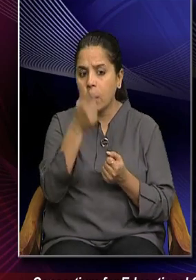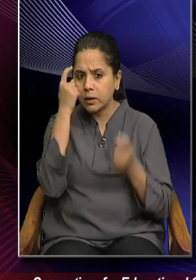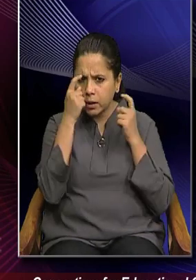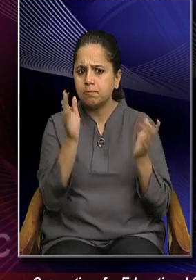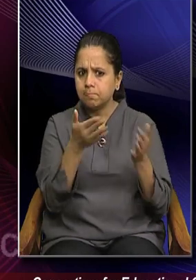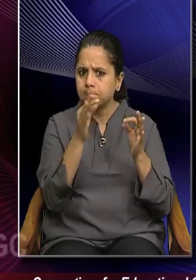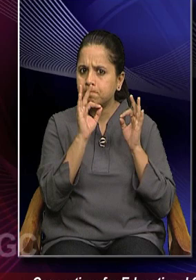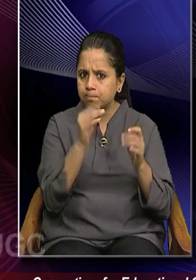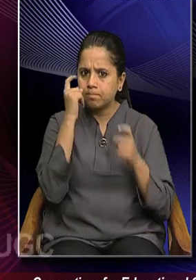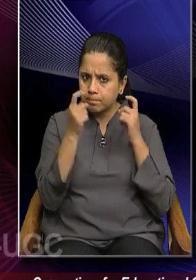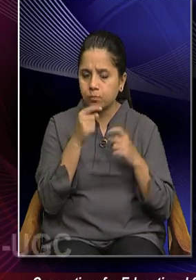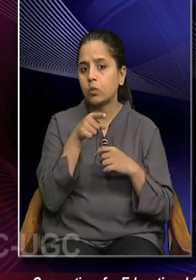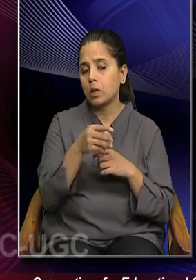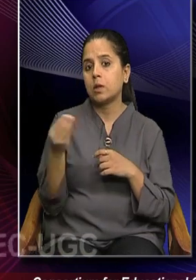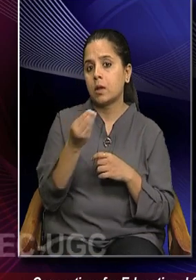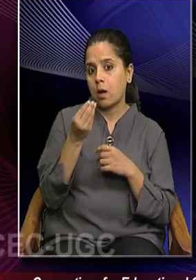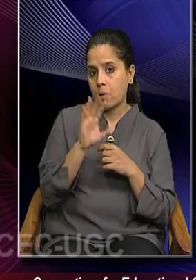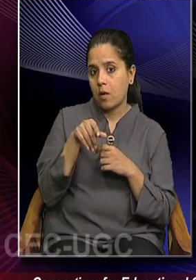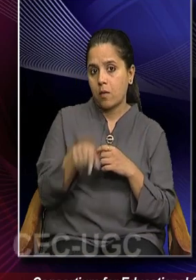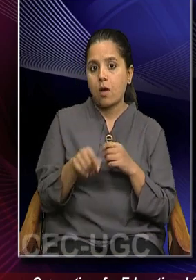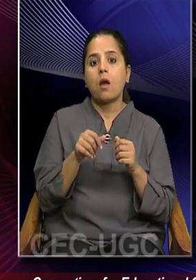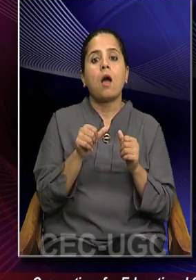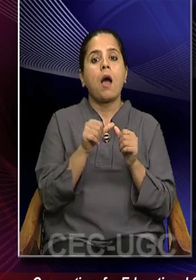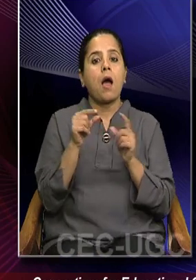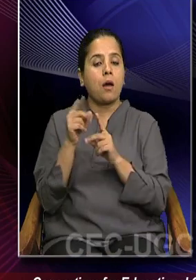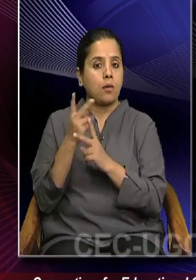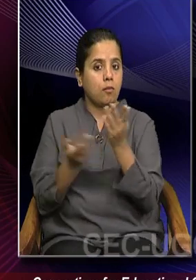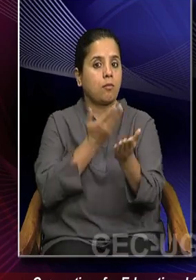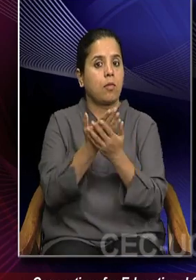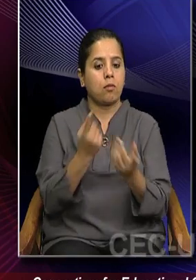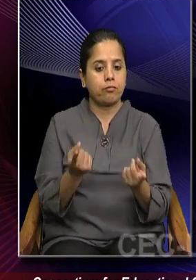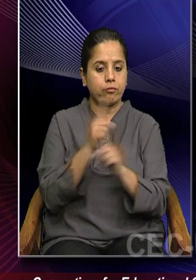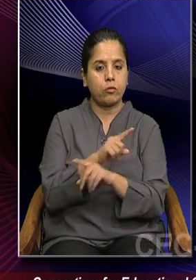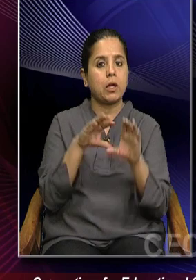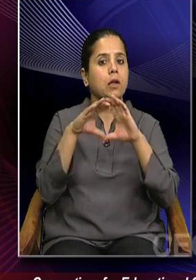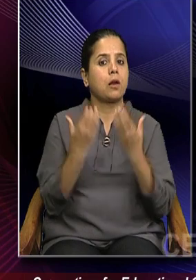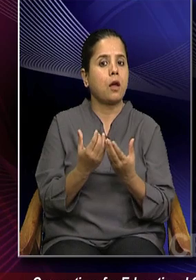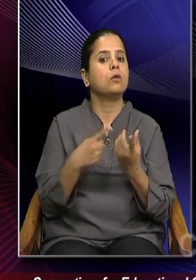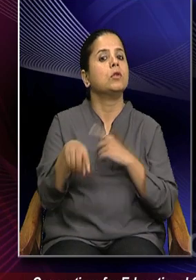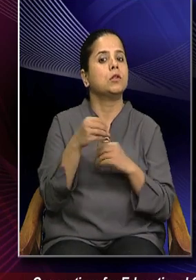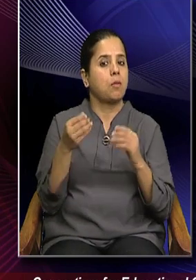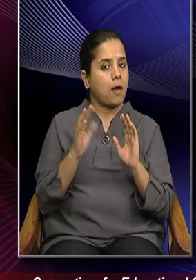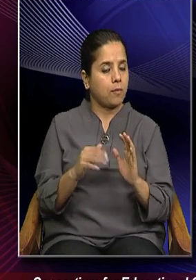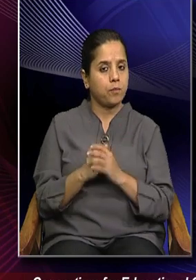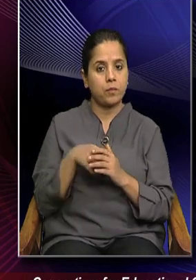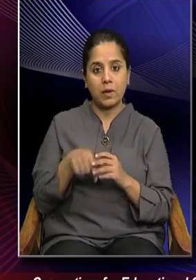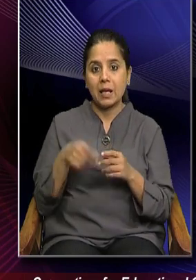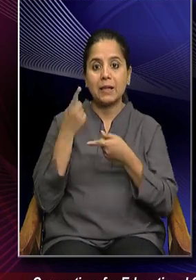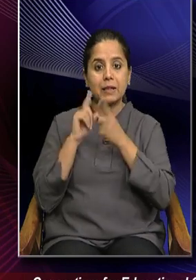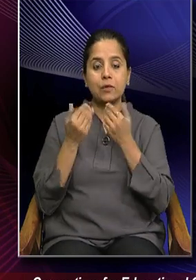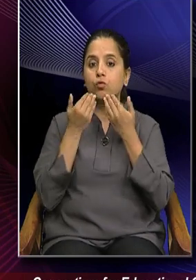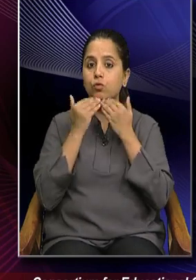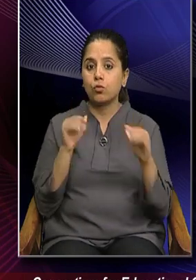thinking. There are some applications of the flipped classroom approach. History